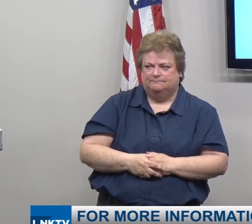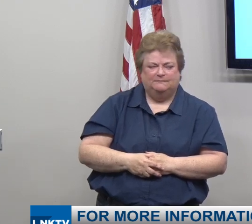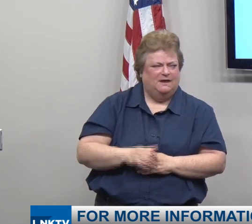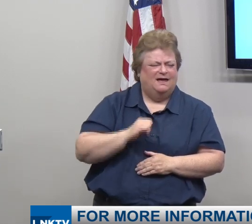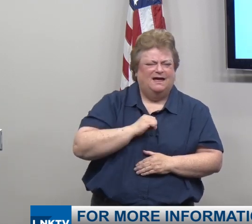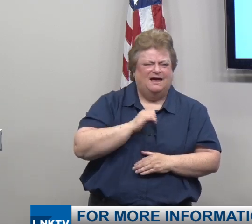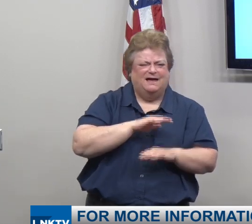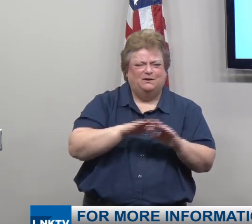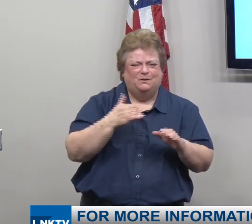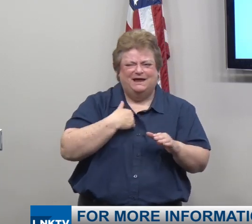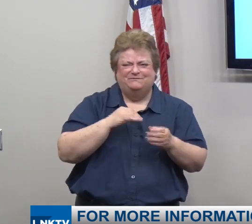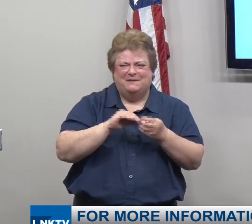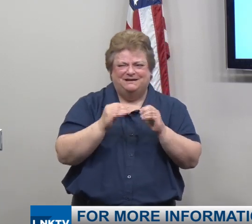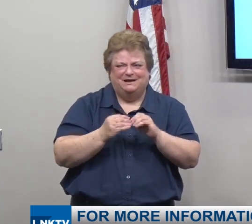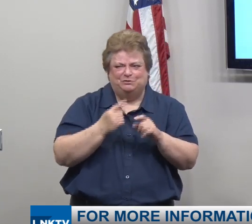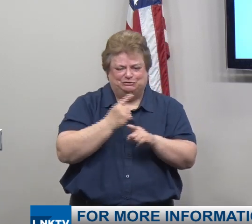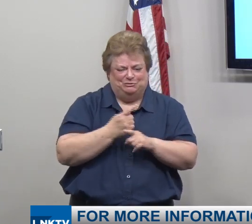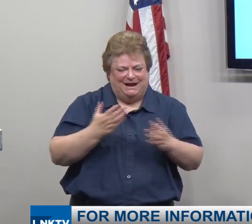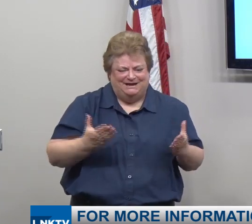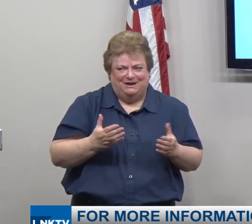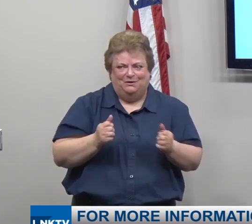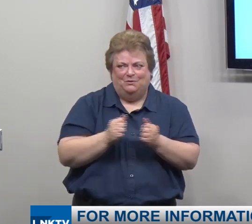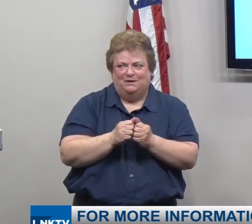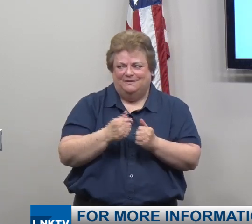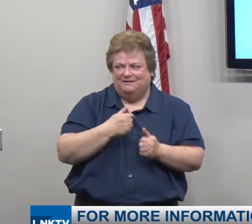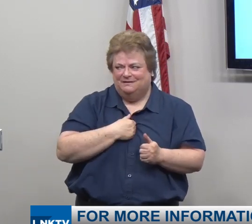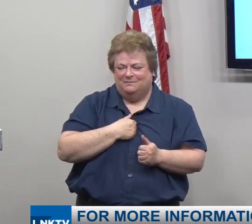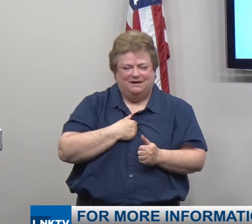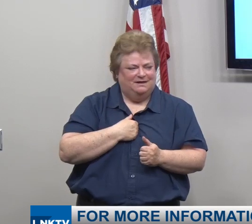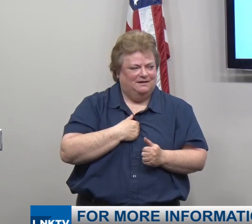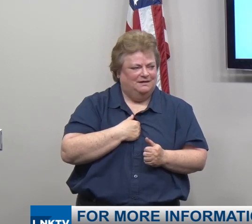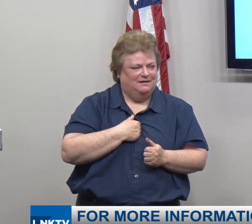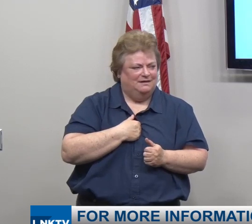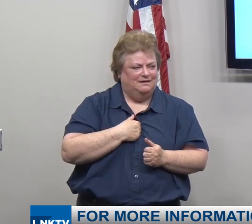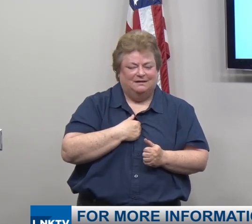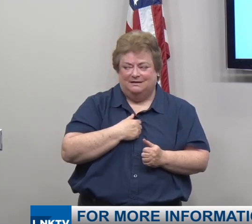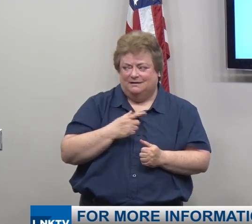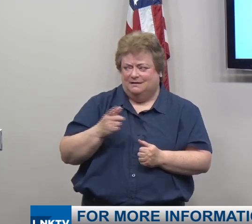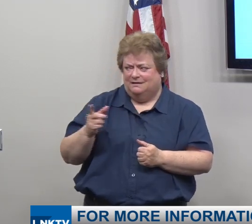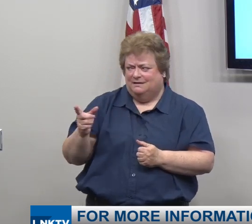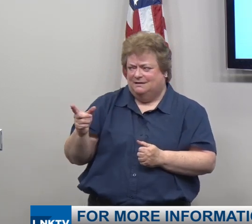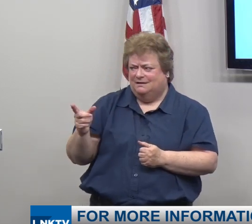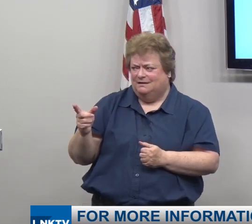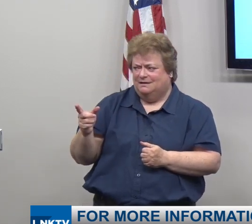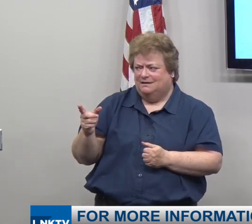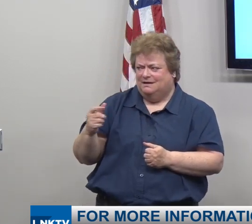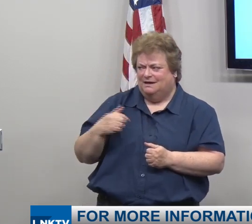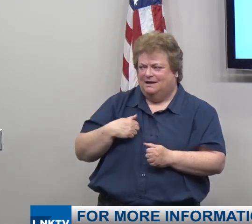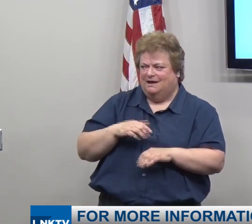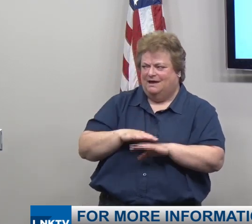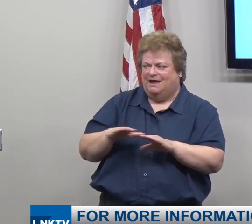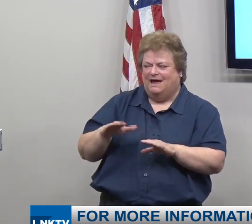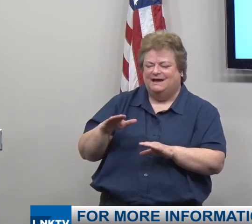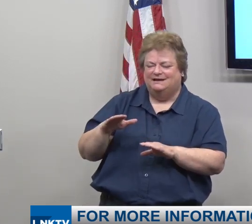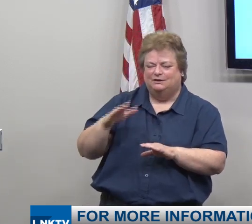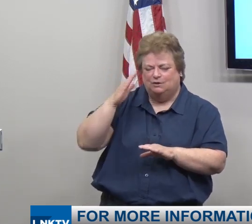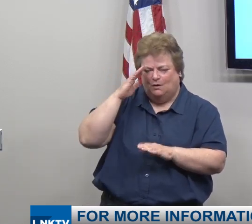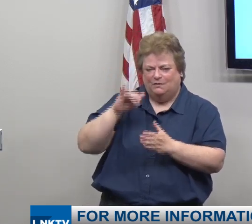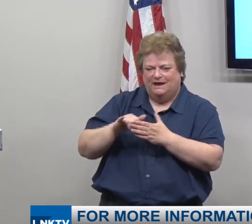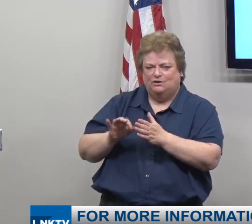I don't have my number right in front of me, so I'm not going to say that off the top of my head. Now there were 13, but I do feel like I